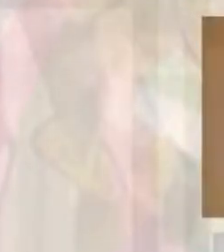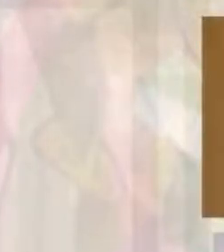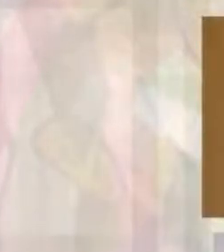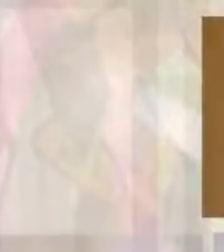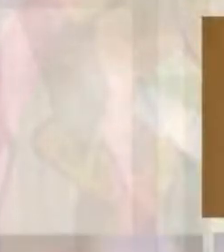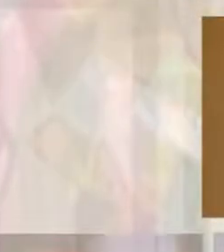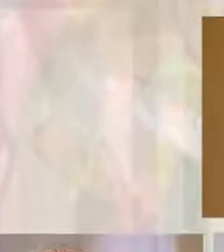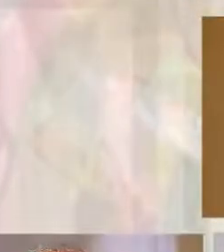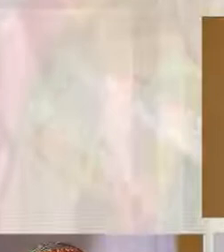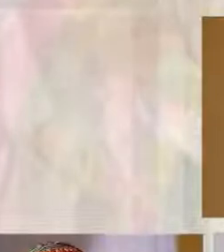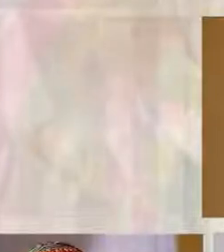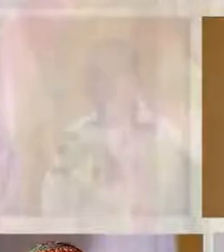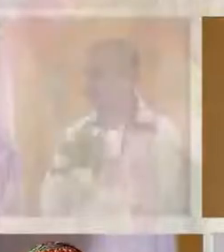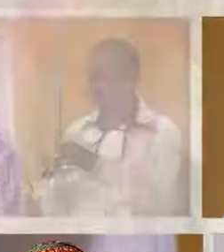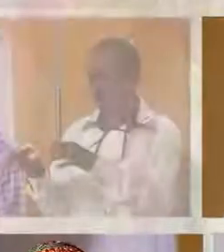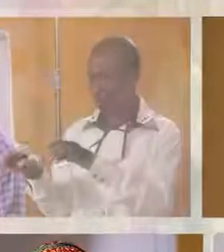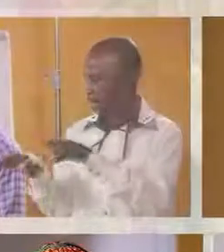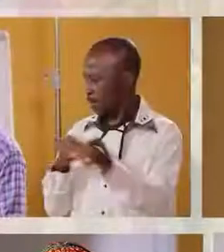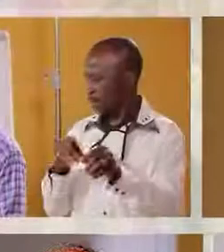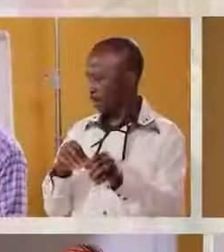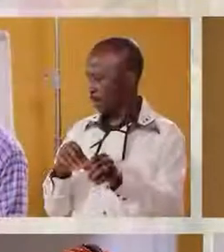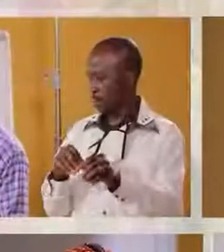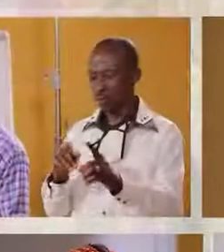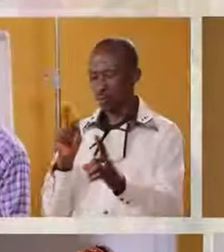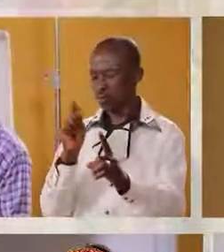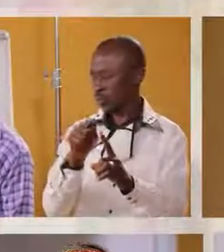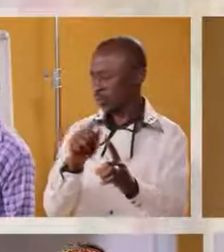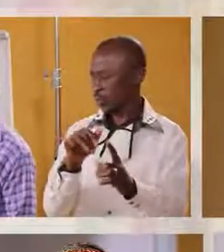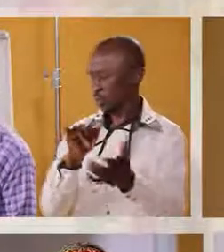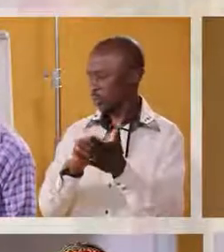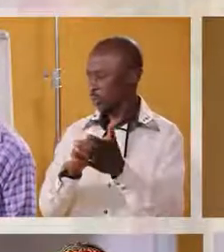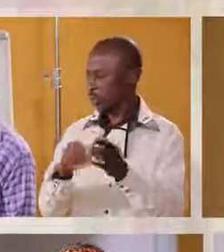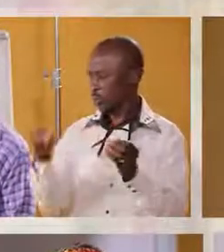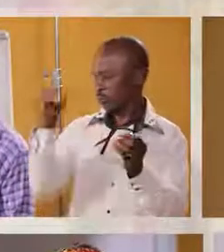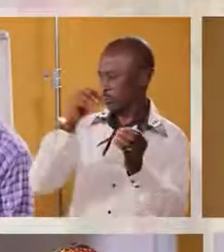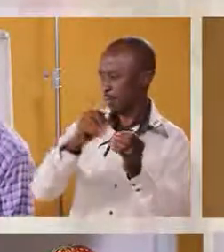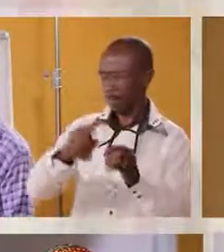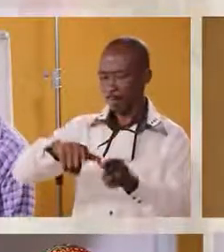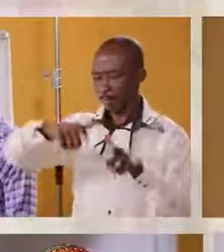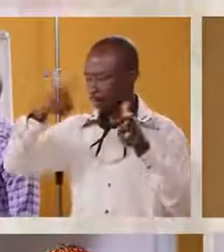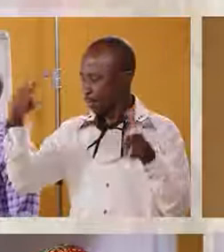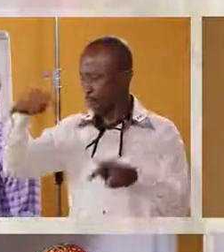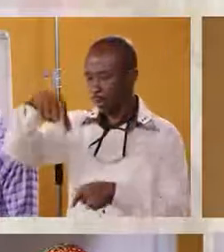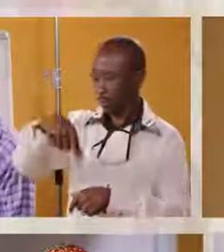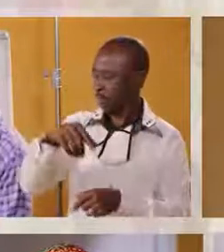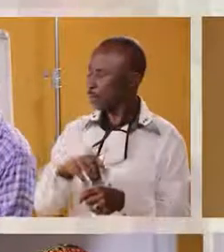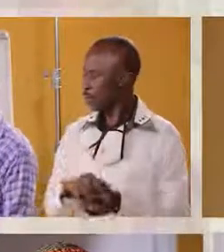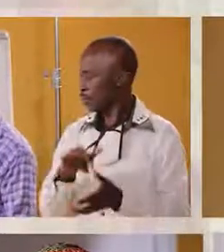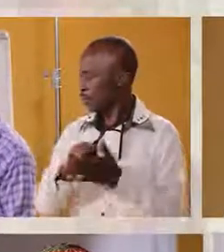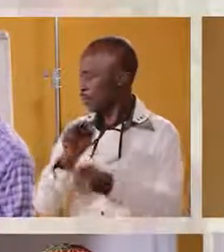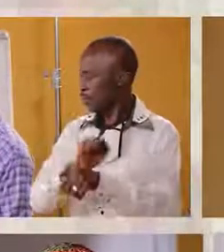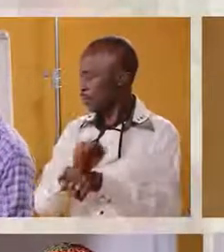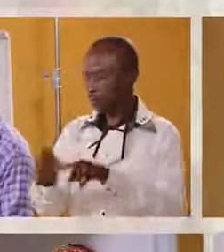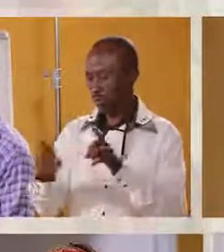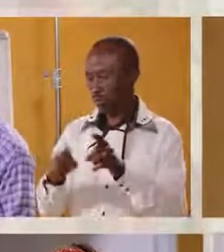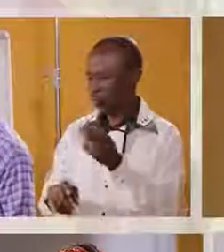to the next point. We should ensure whatever we say is clear. That means work is being